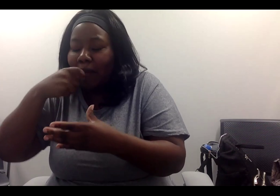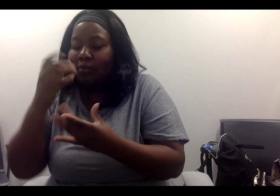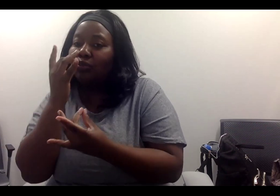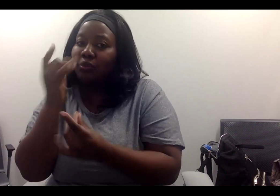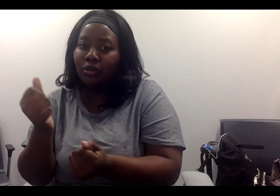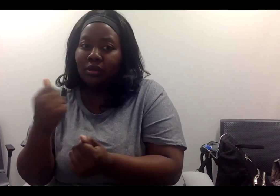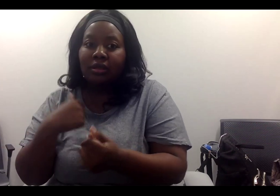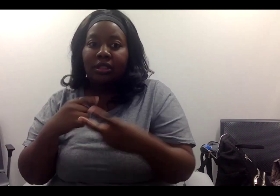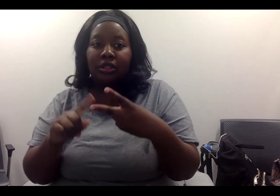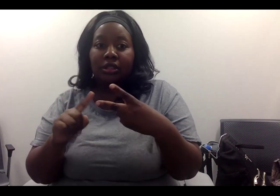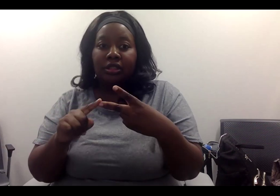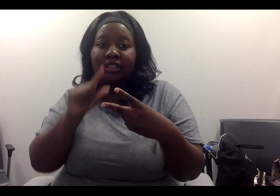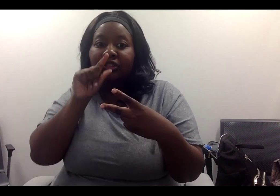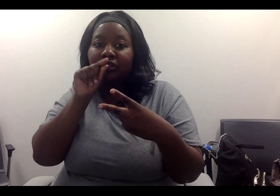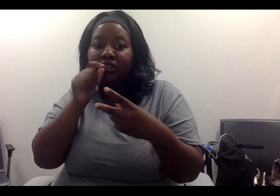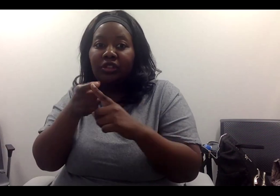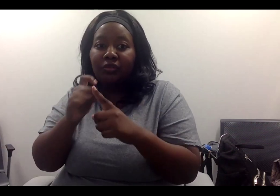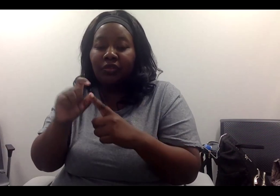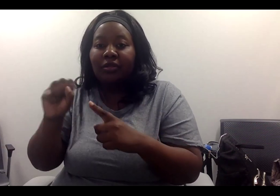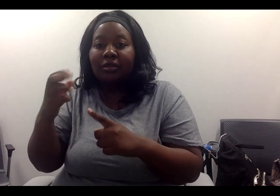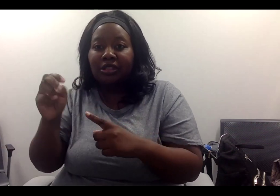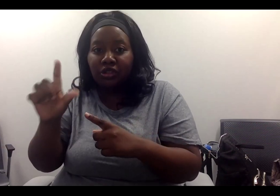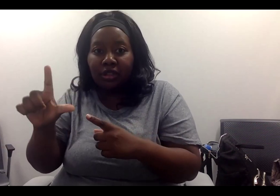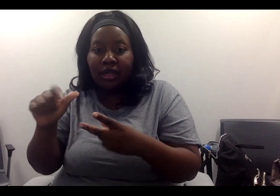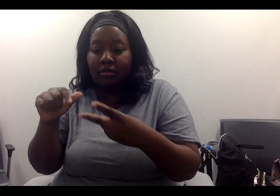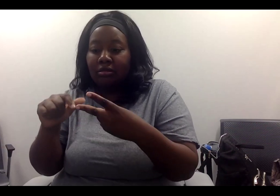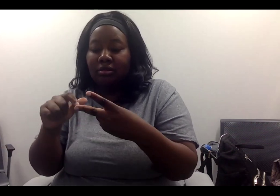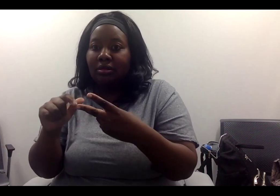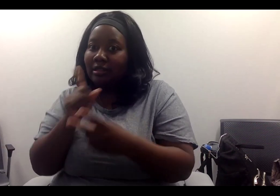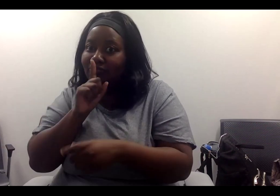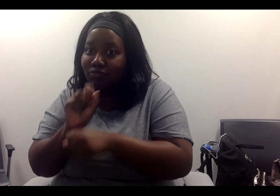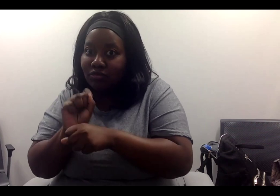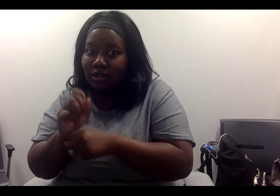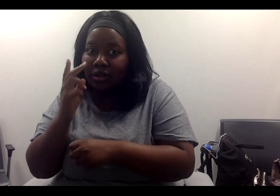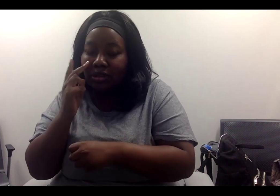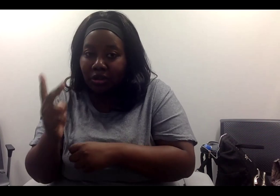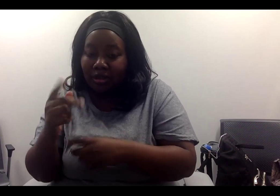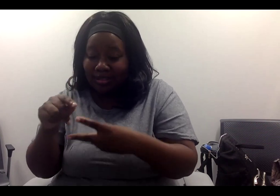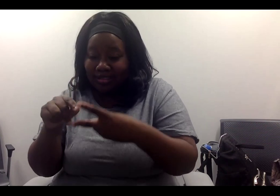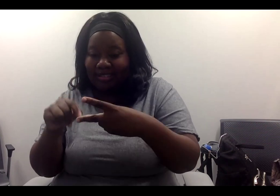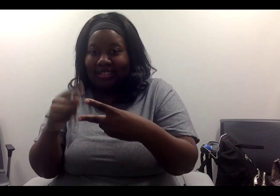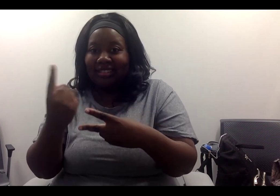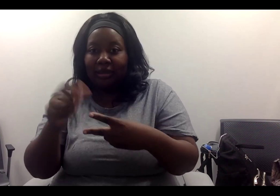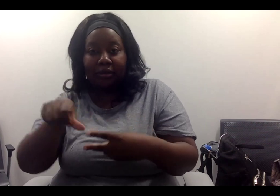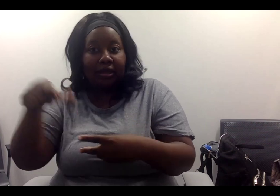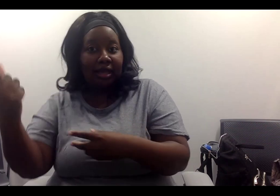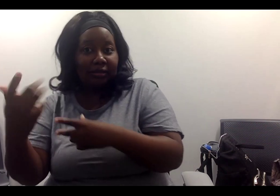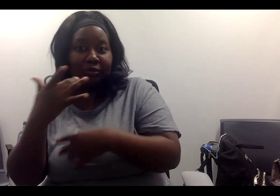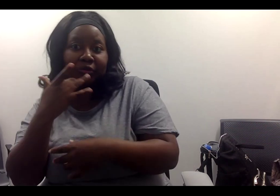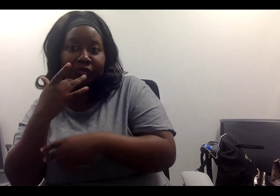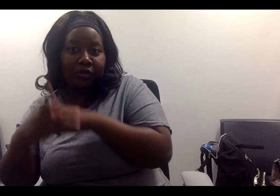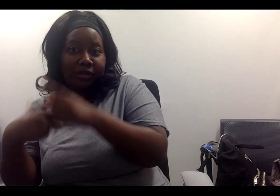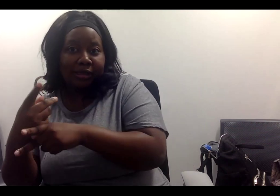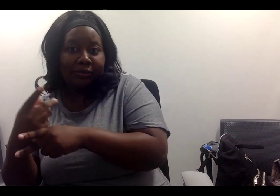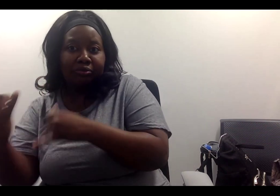true. Look it up. But really, a pound of any kind of open-shaped pasta will do. So if you feel like using something else, go ahead.